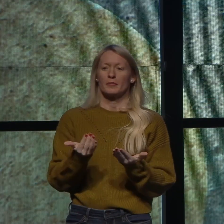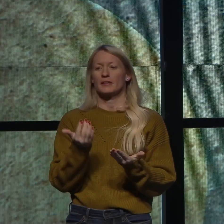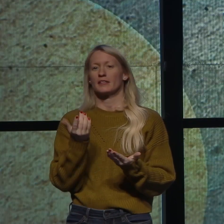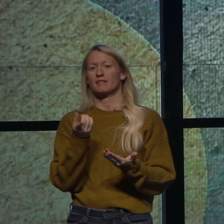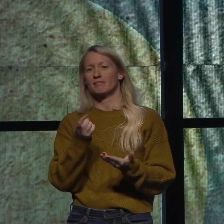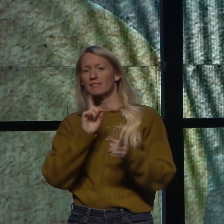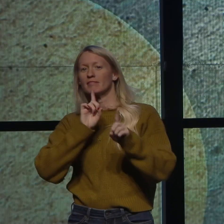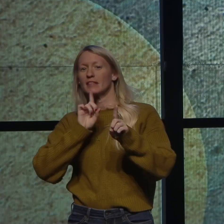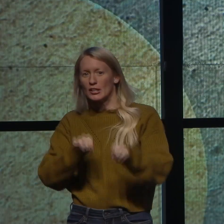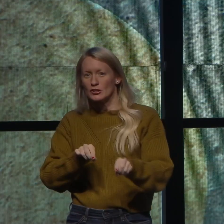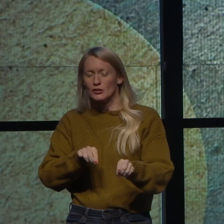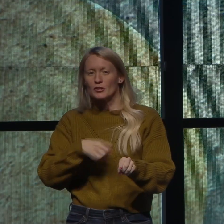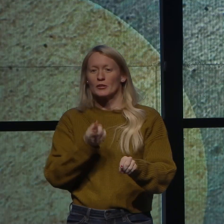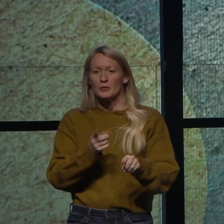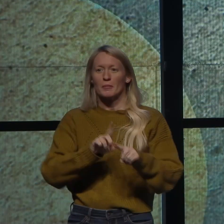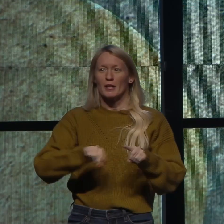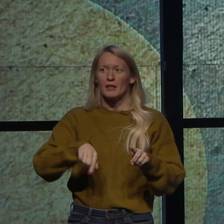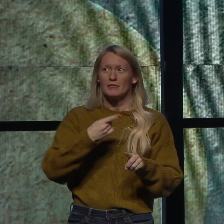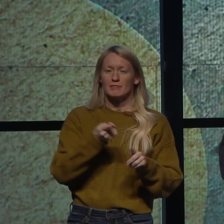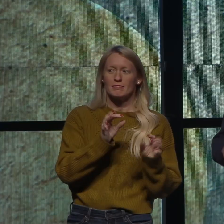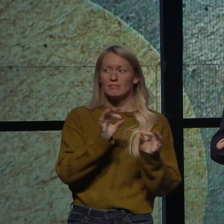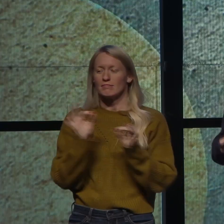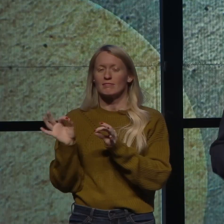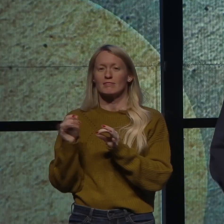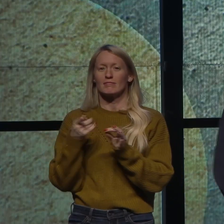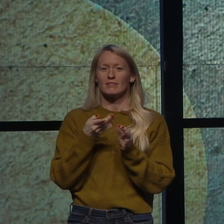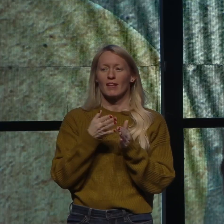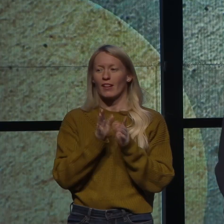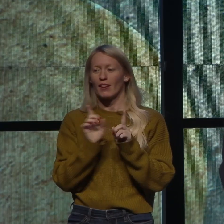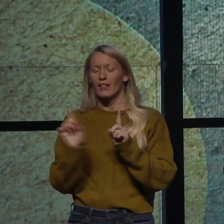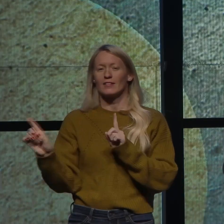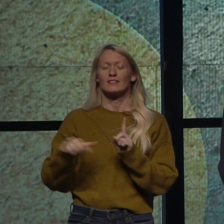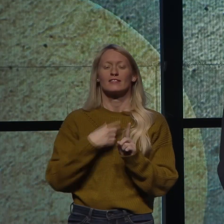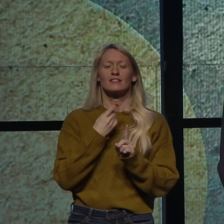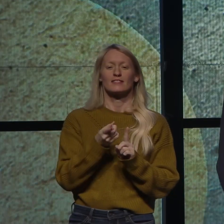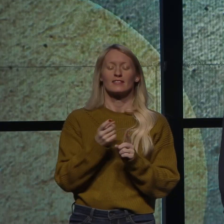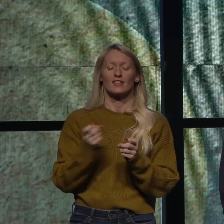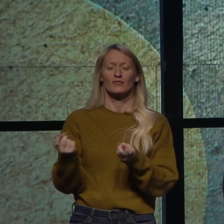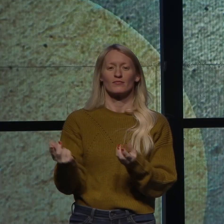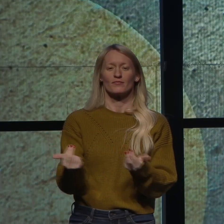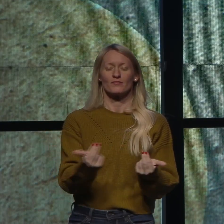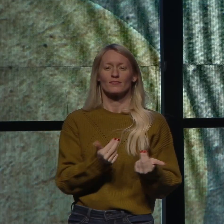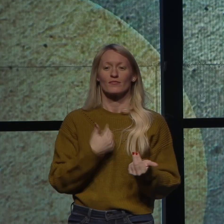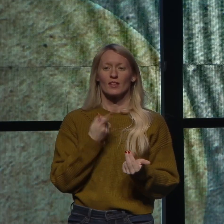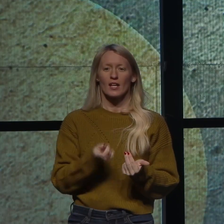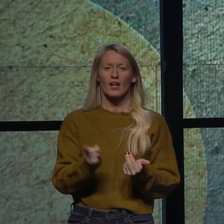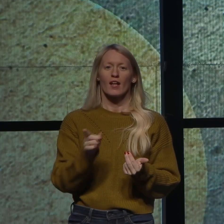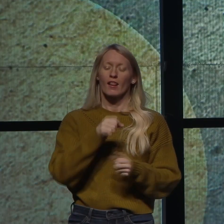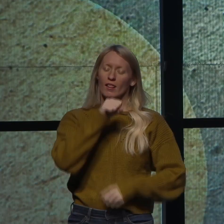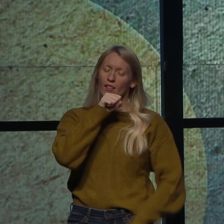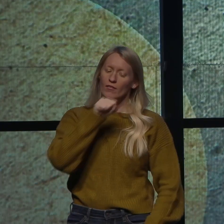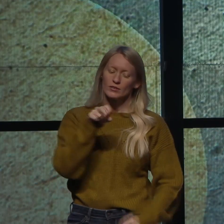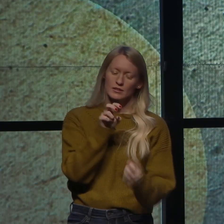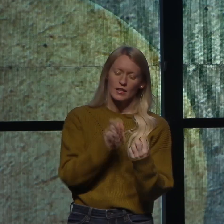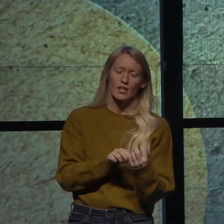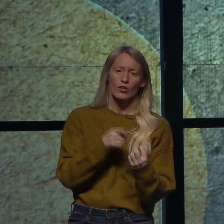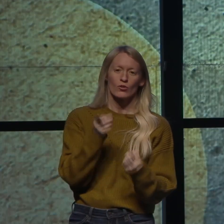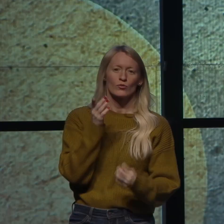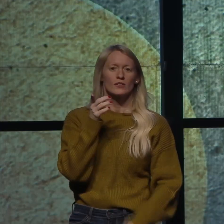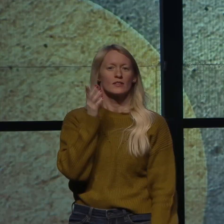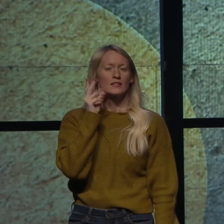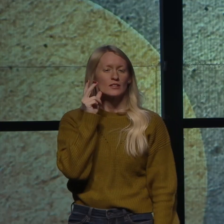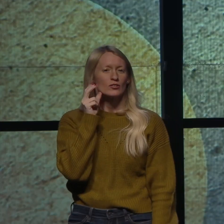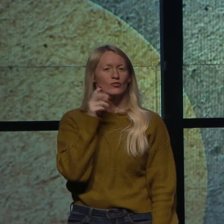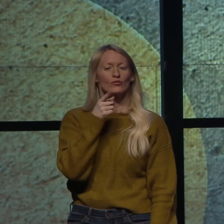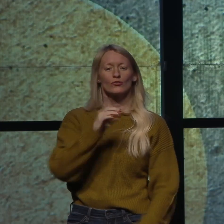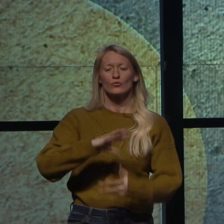deflecting, whatever it might be. But it would be really nice to meet you and hear your story. It's one of my favorite things to do. So if you've been able to have coffee